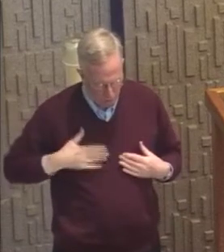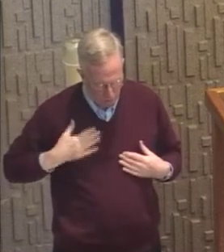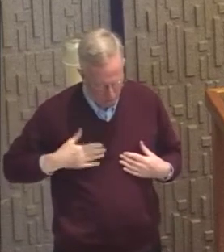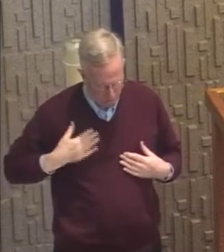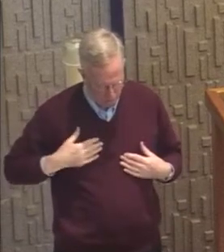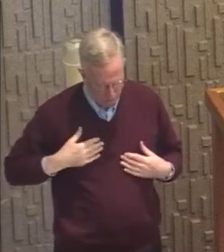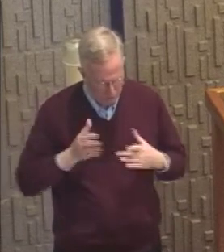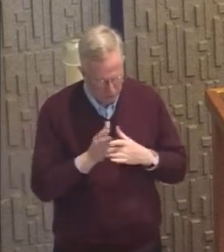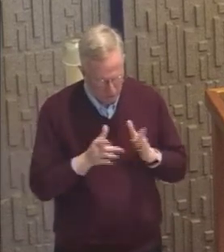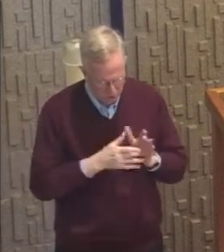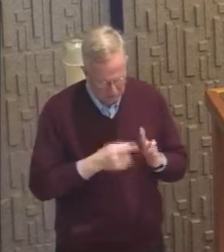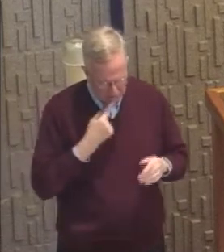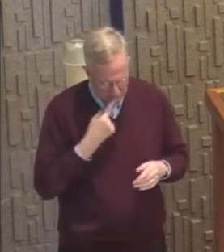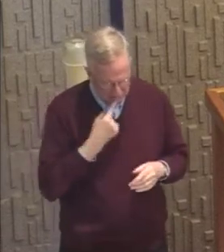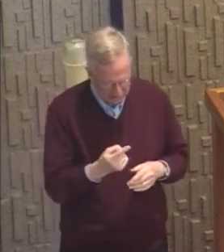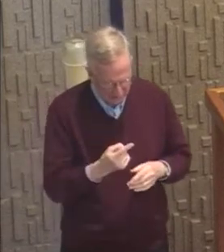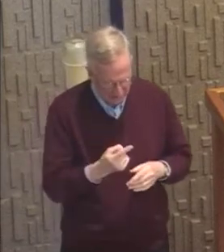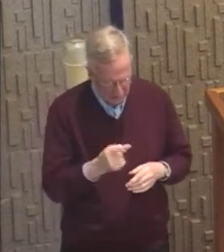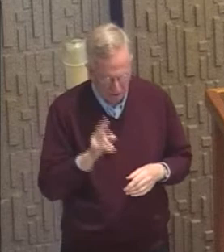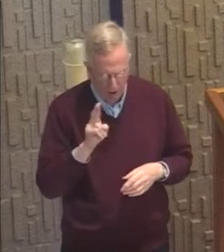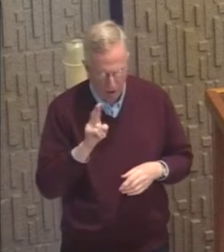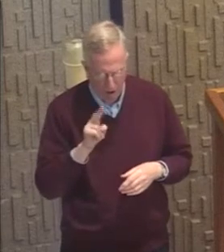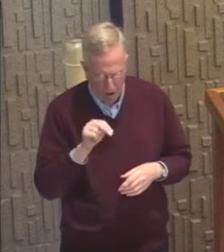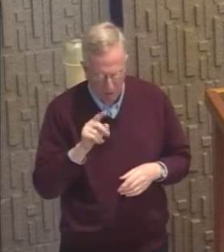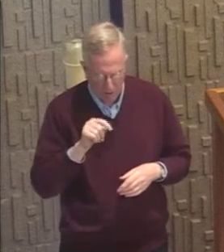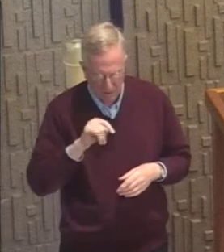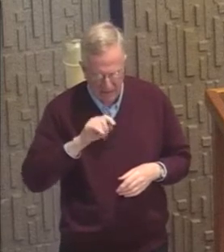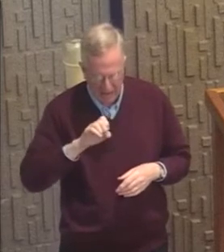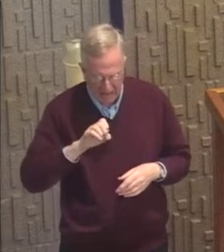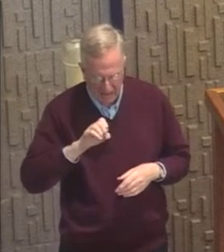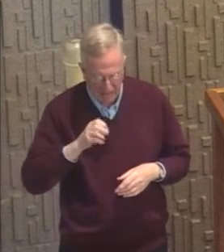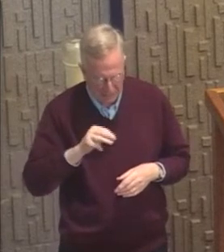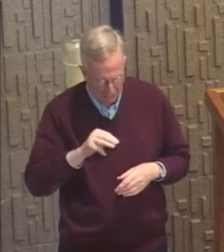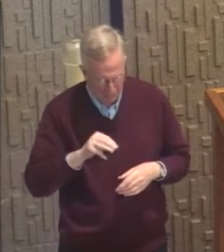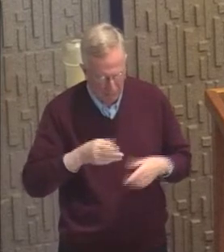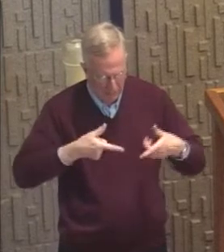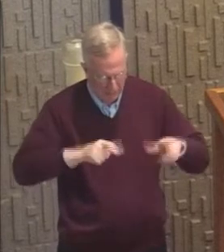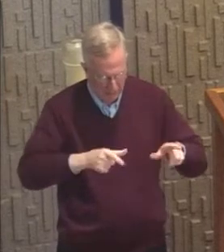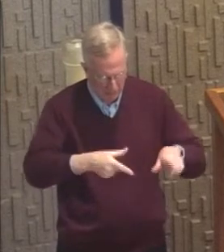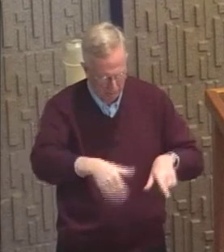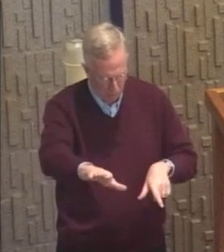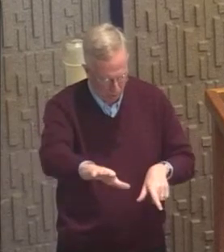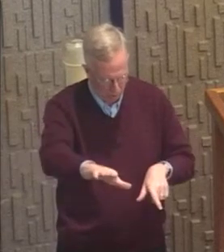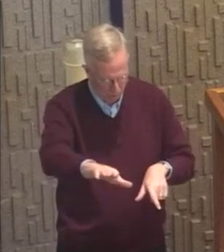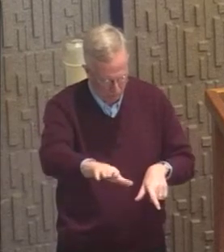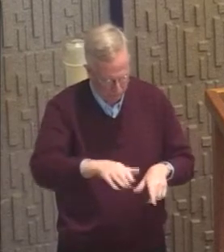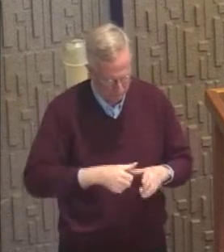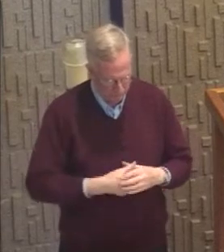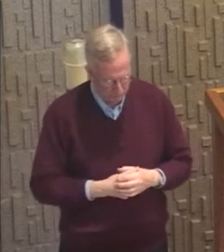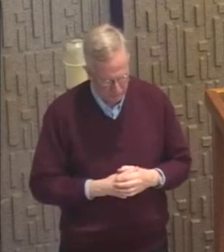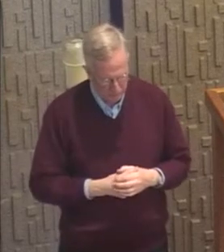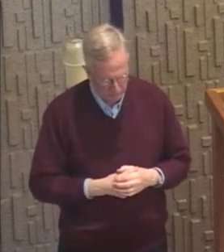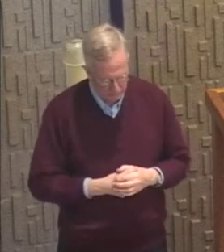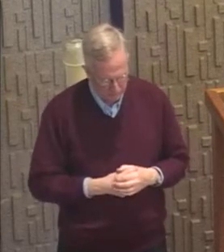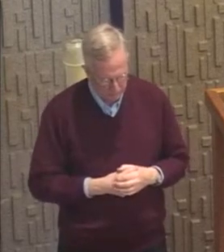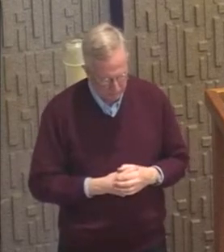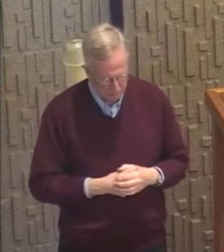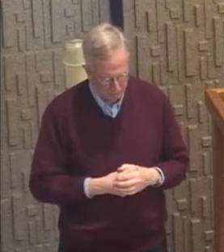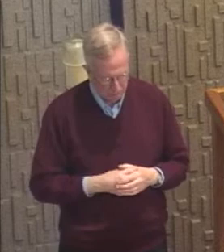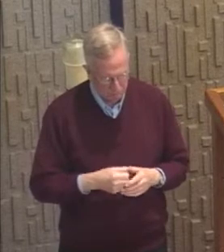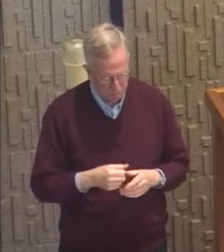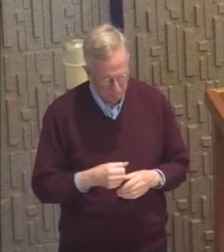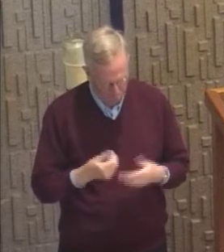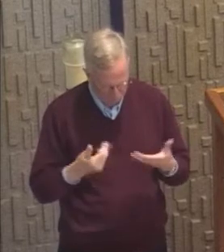them, Untie him and let him go. Now many of the Jews who had come to Mary and